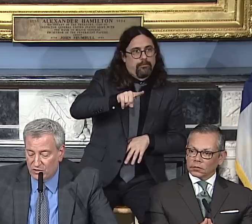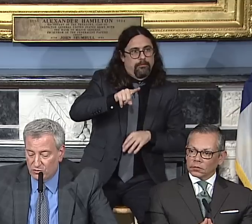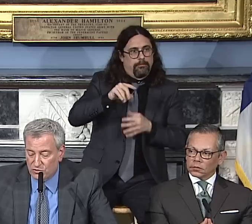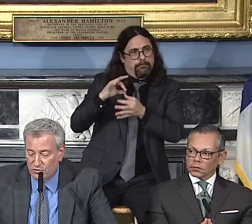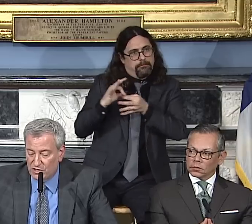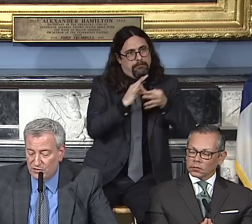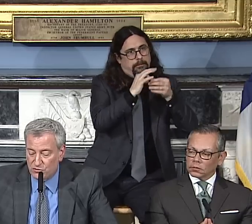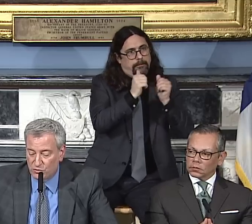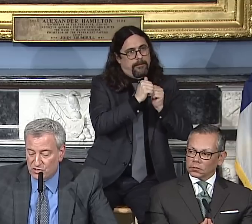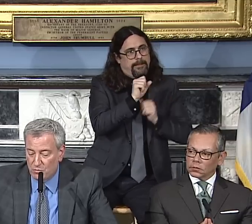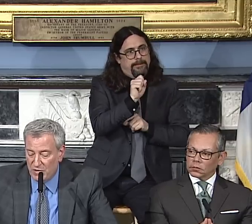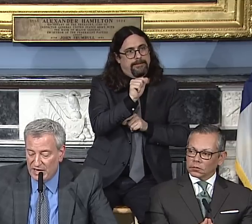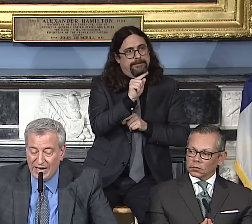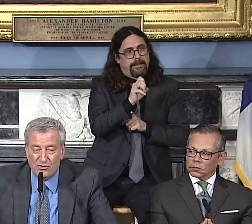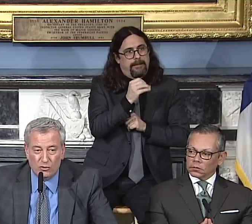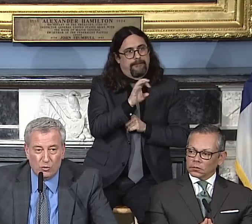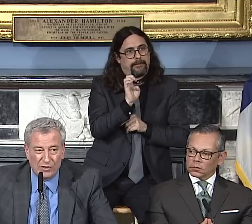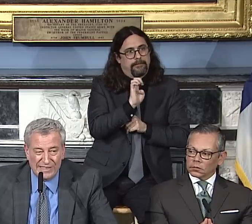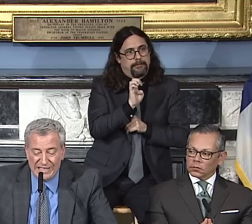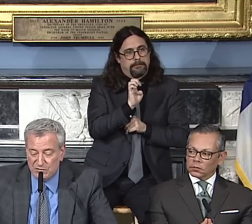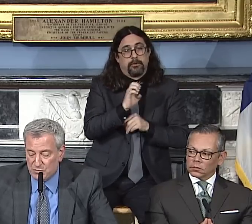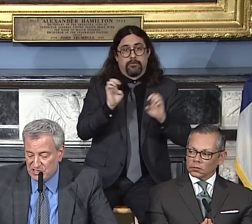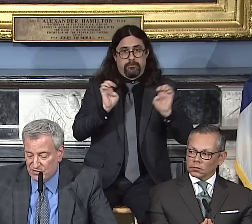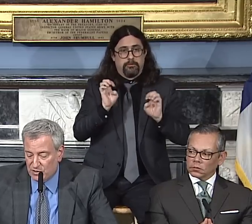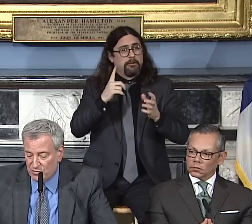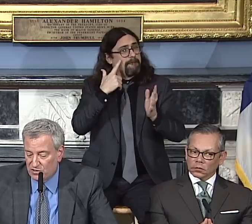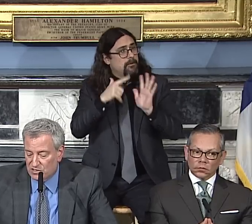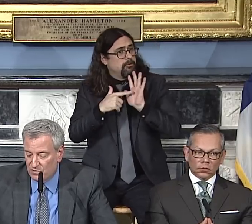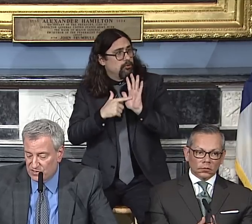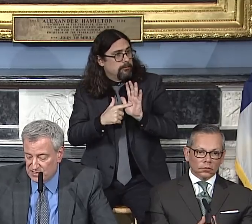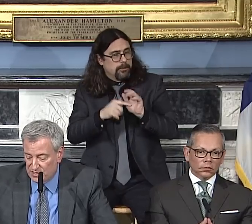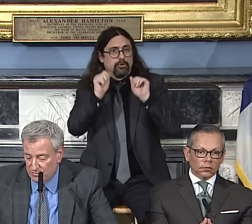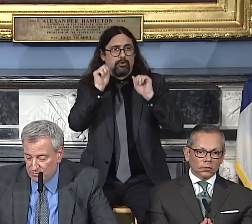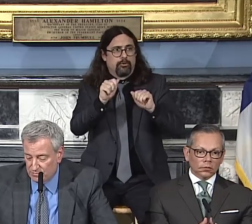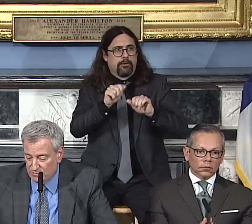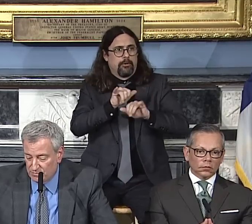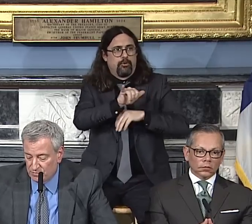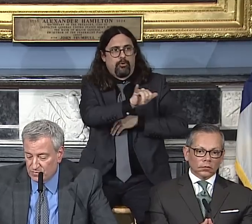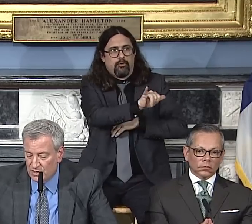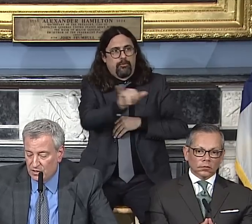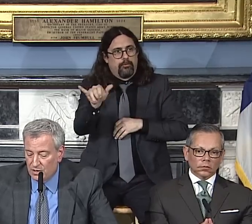whether vehicles or individuals may enter or leave specific parts of the city.